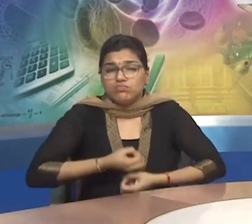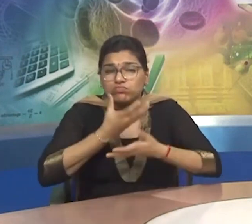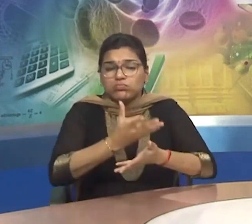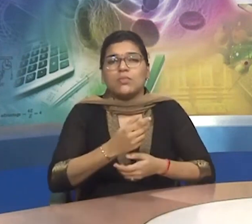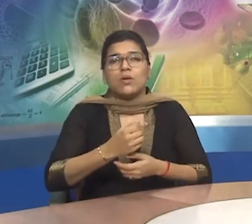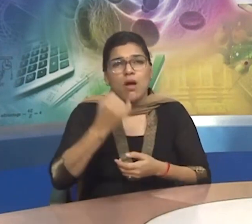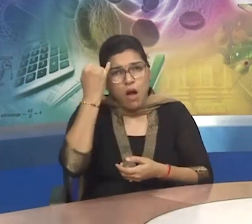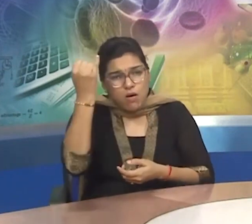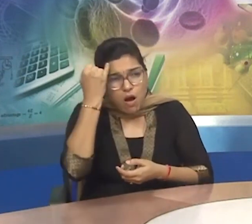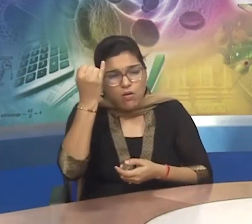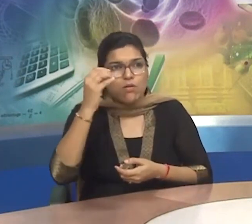is freedom of expression.